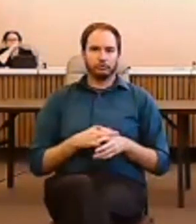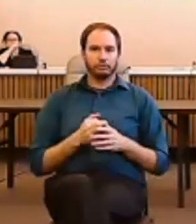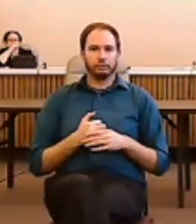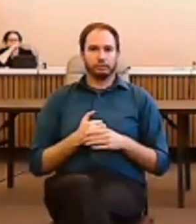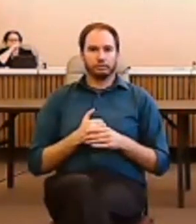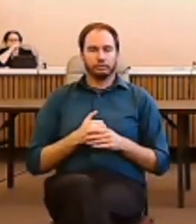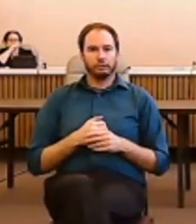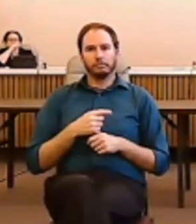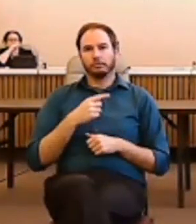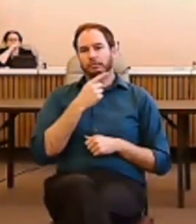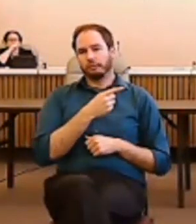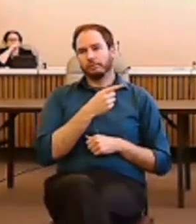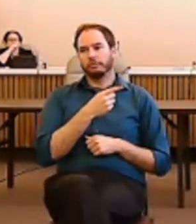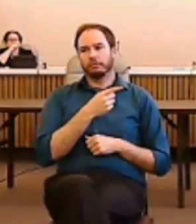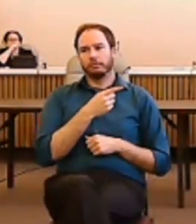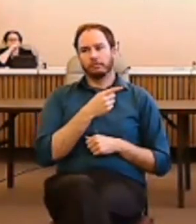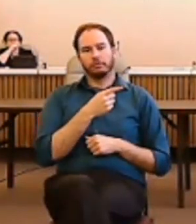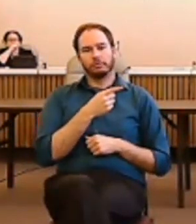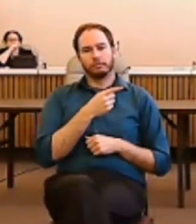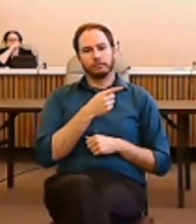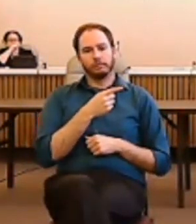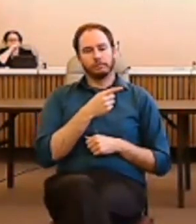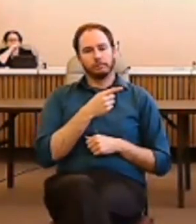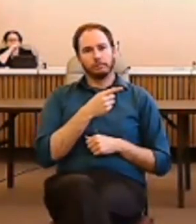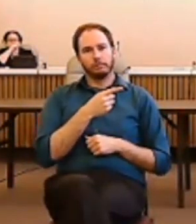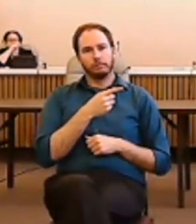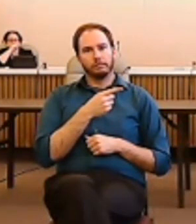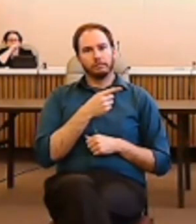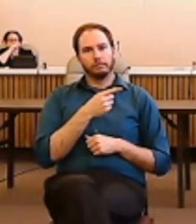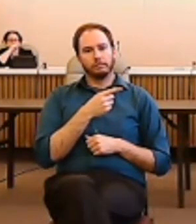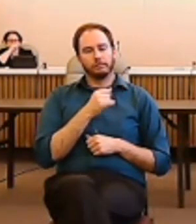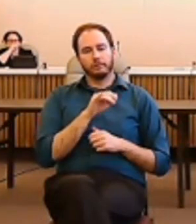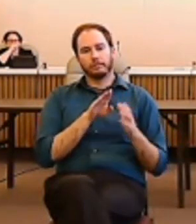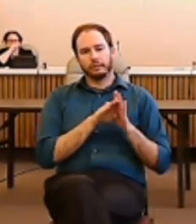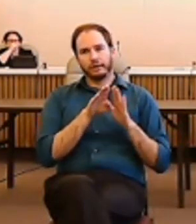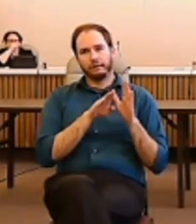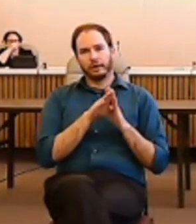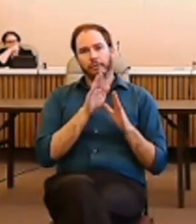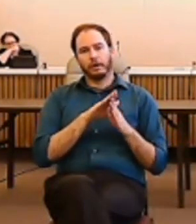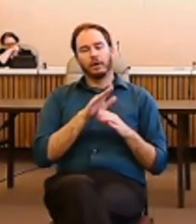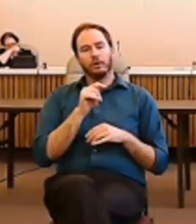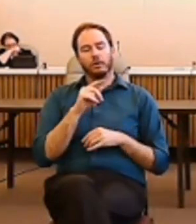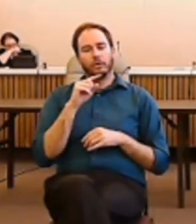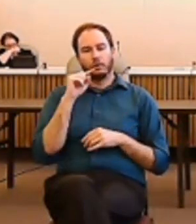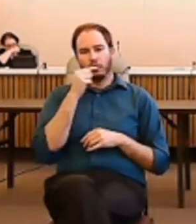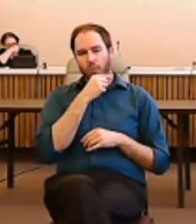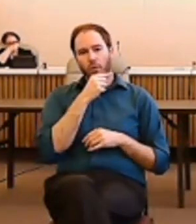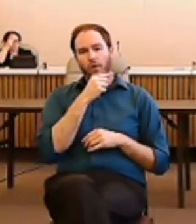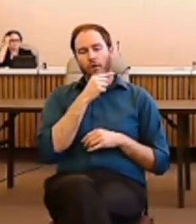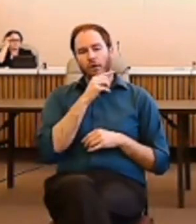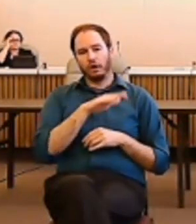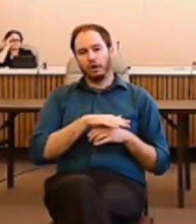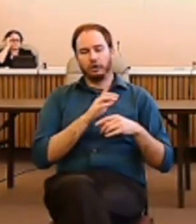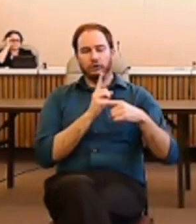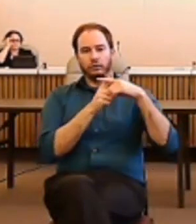this development on that, what's on that little cornfield there, and then on the northeast